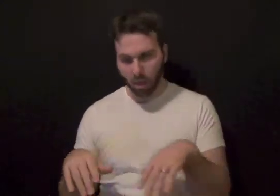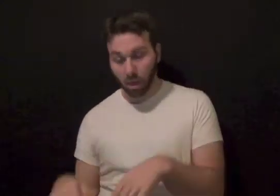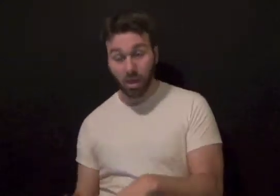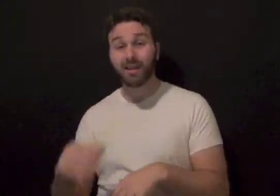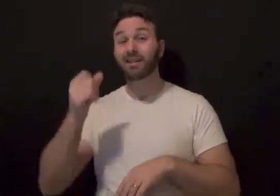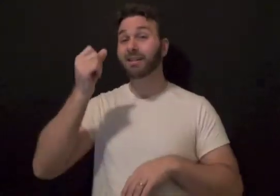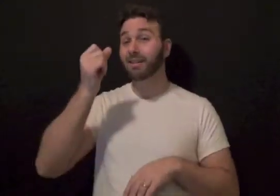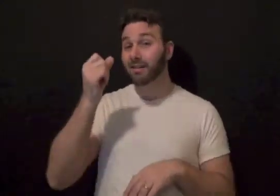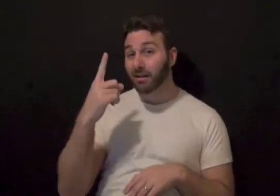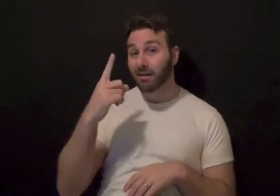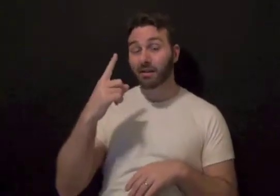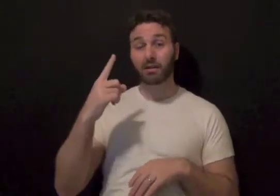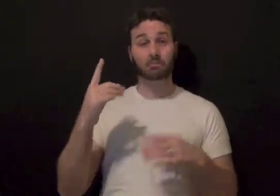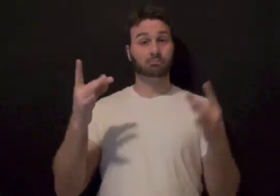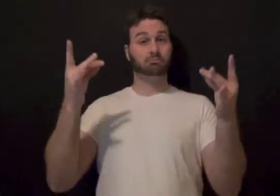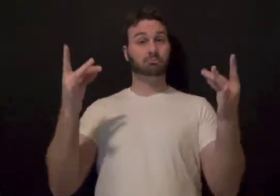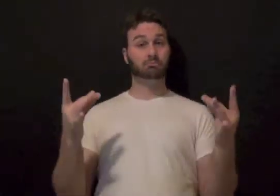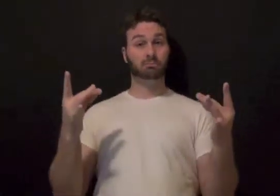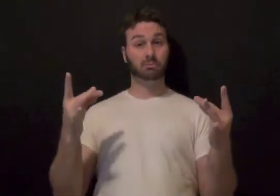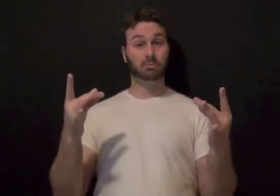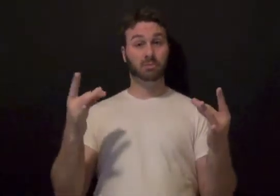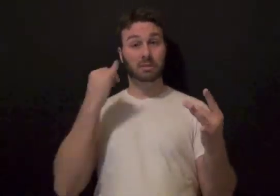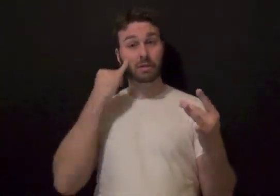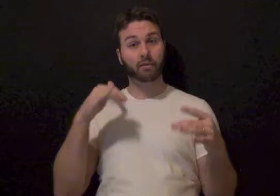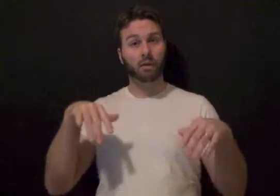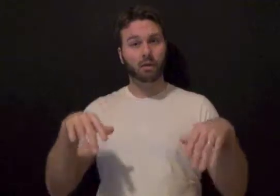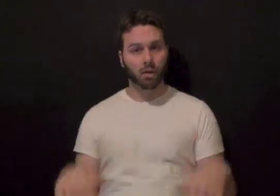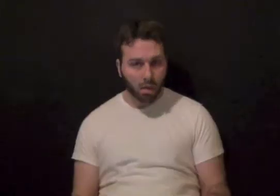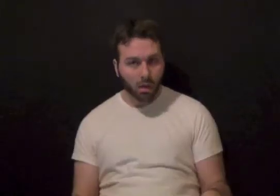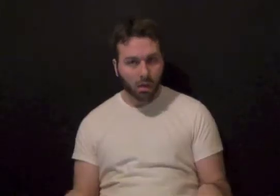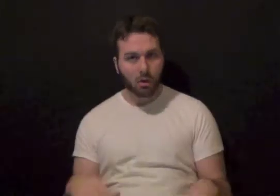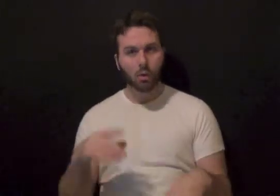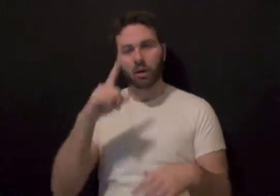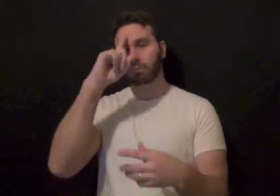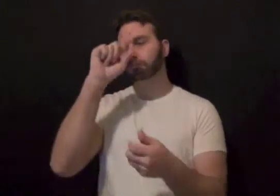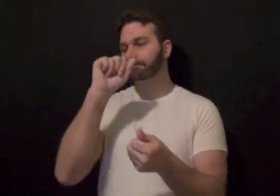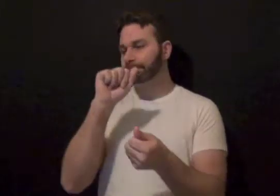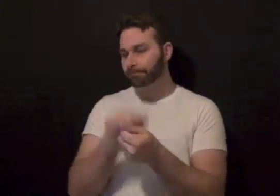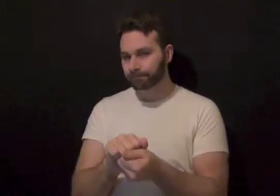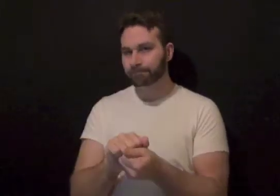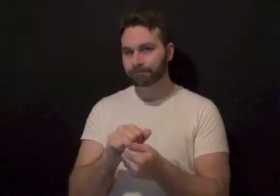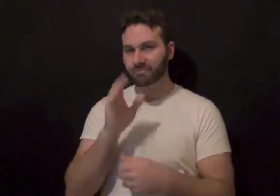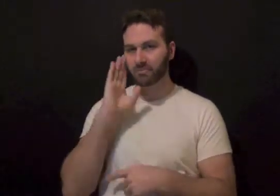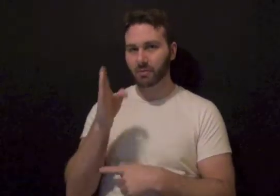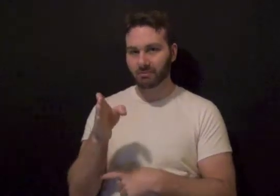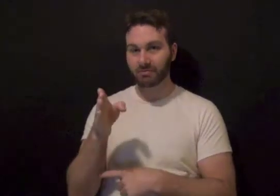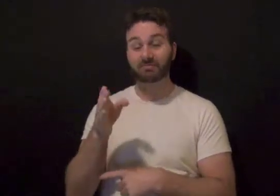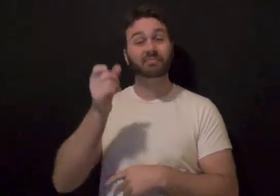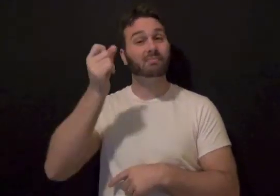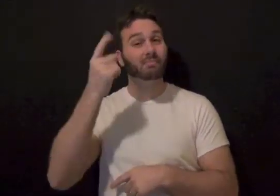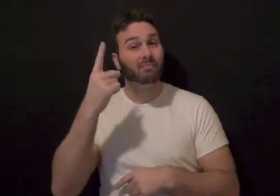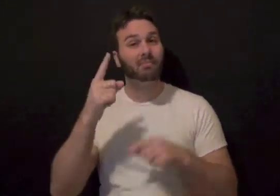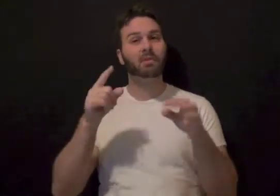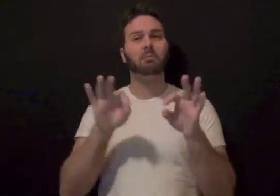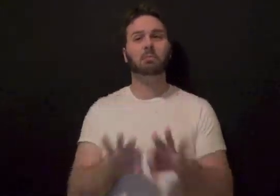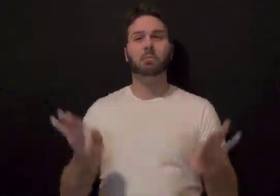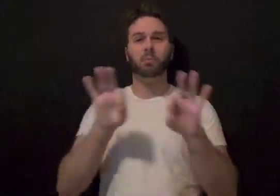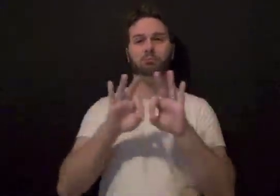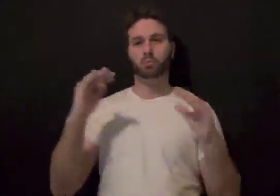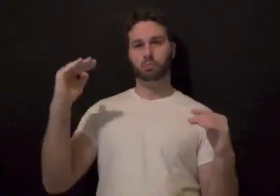meditation we can end up falling asleep. So we're looking for a balance of focused relaxation where we can allow thoughts to come